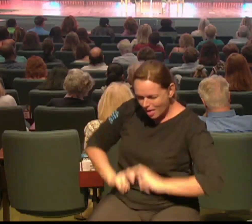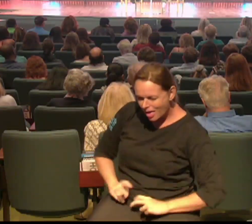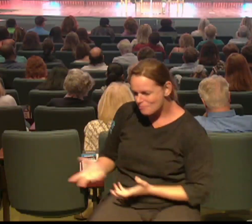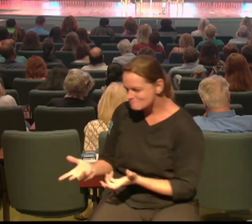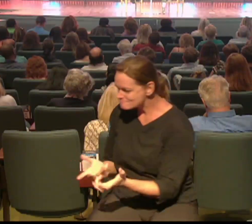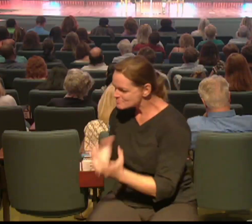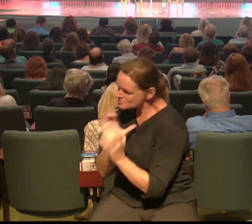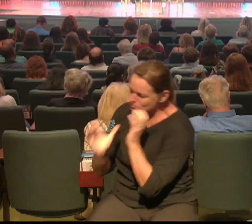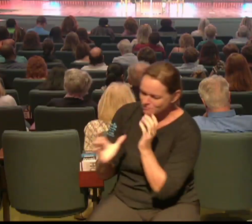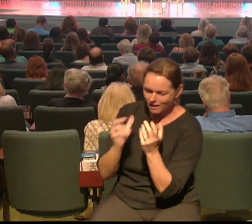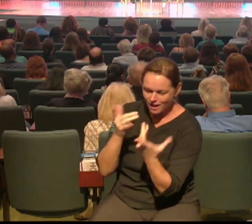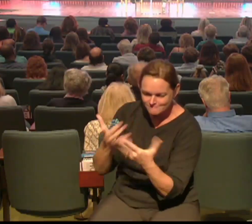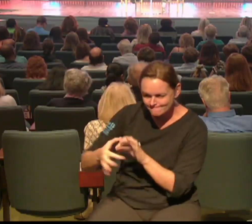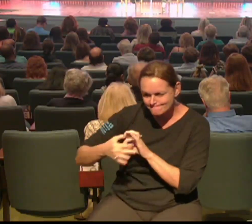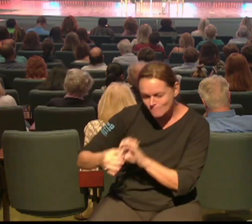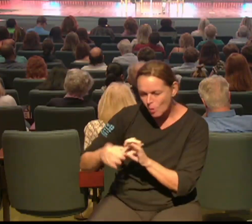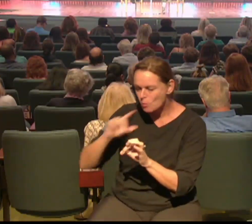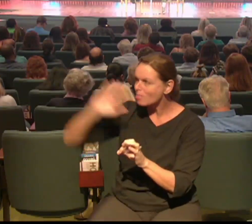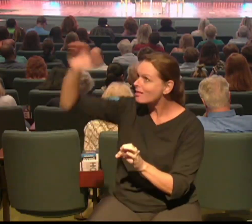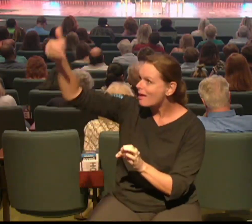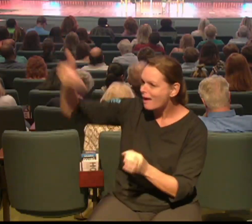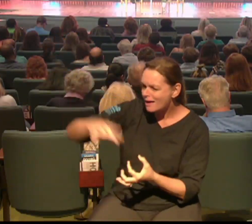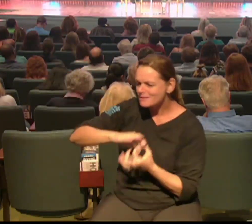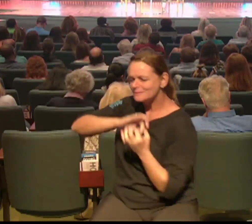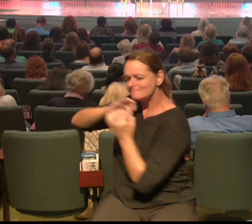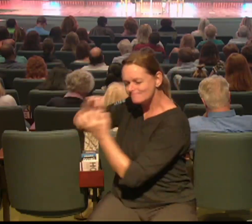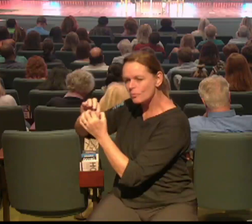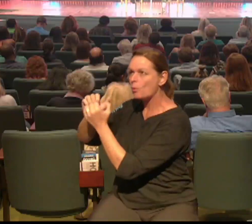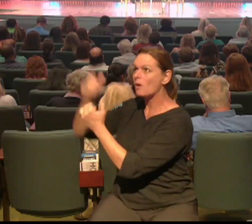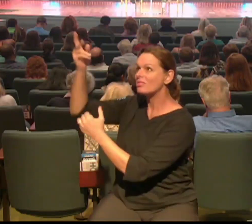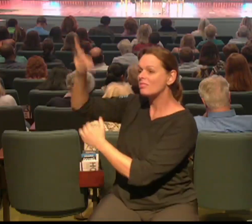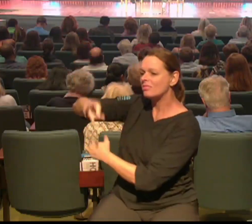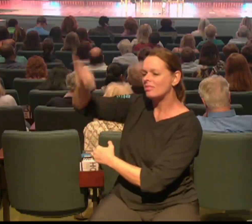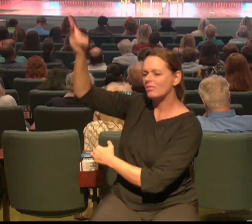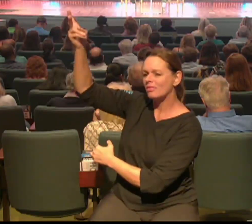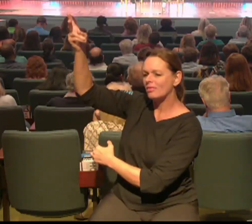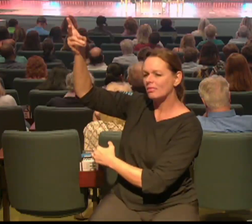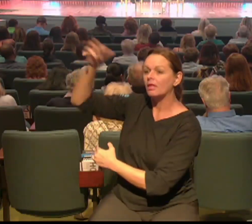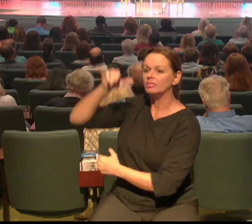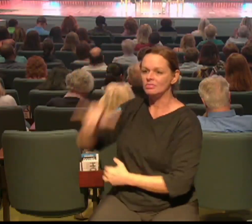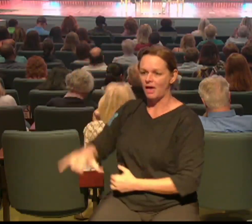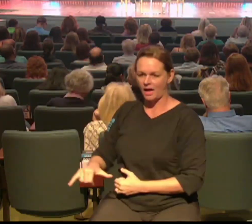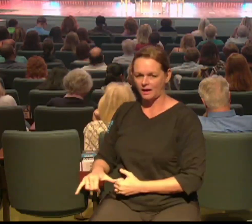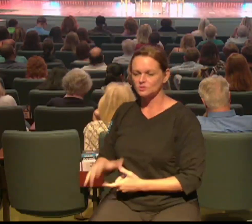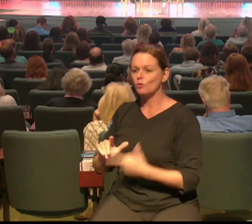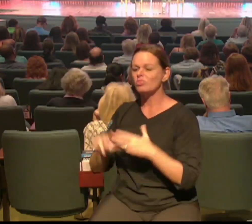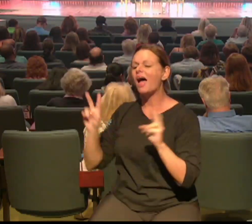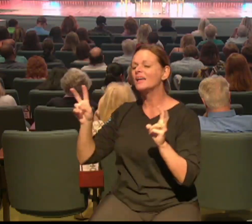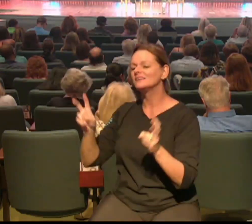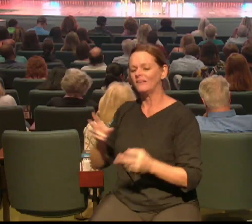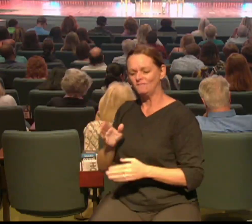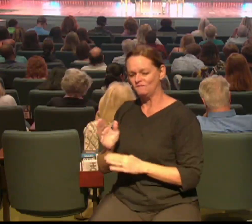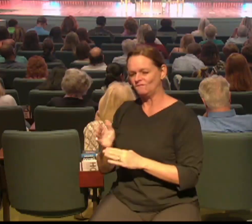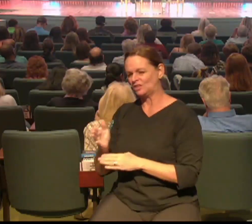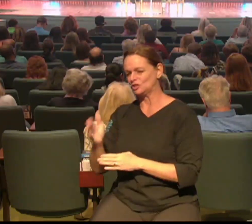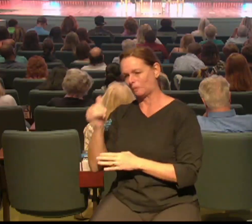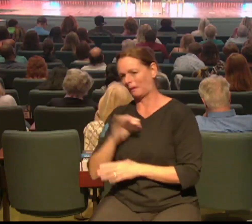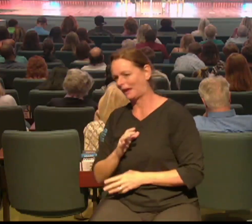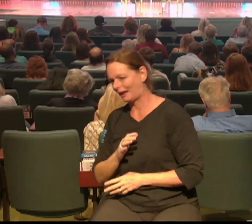more purpose to your life than you could ever hope, dream, or imagine. I will use you to be a part of a movement like he did the